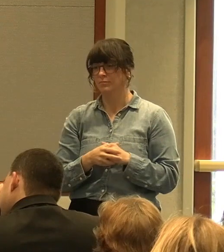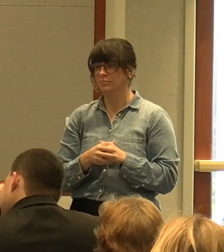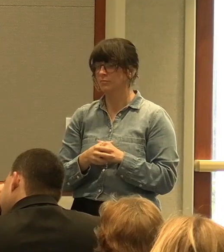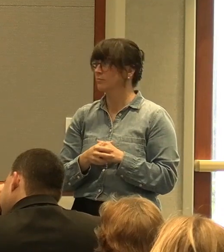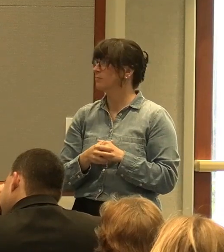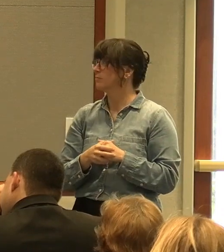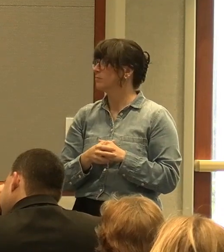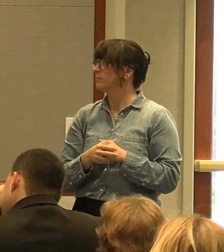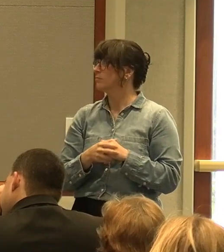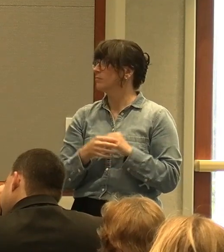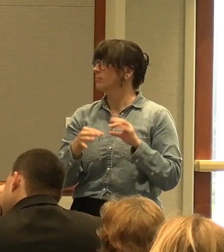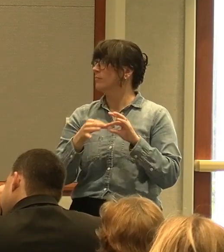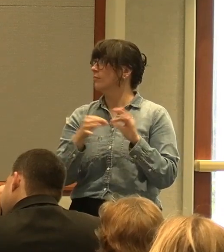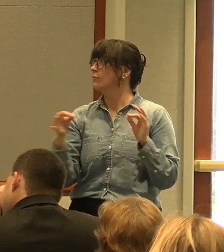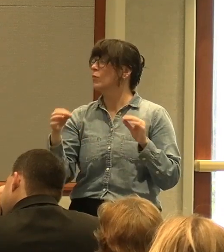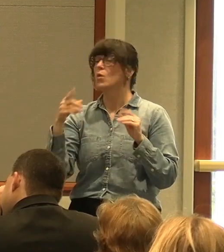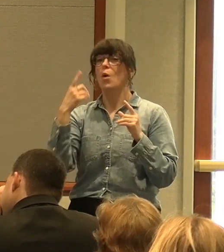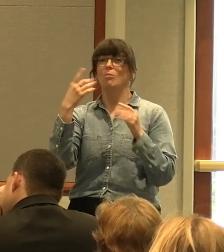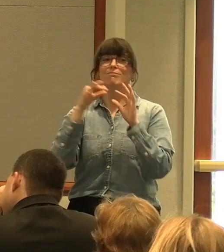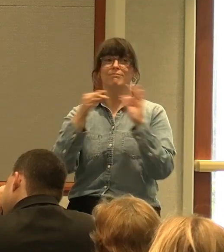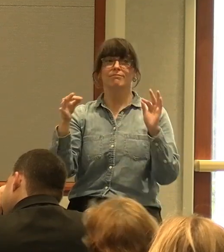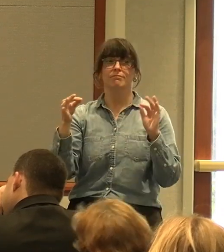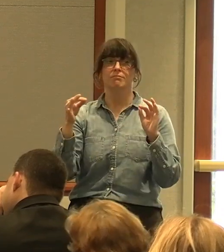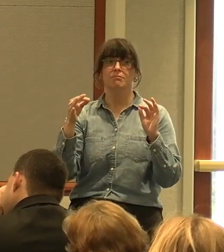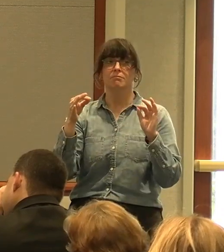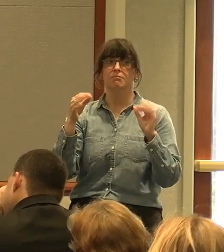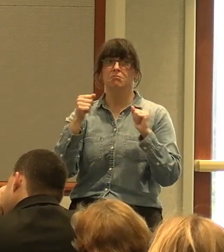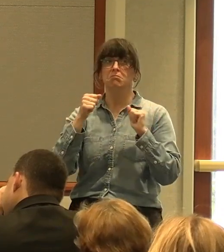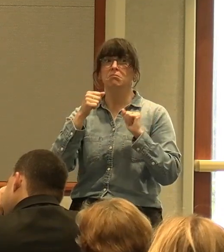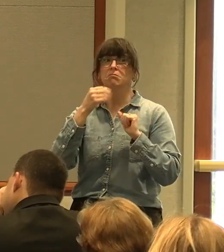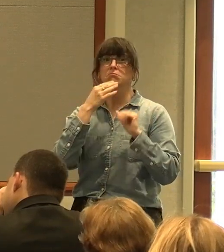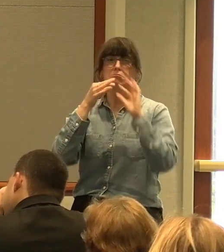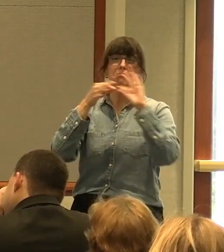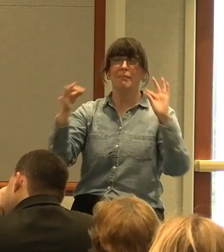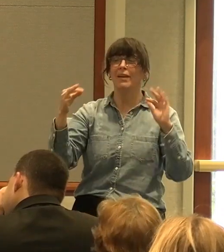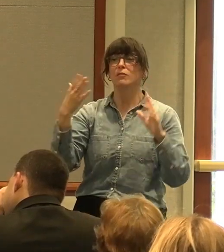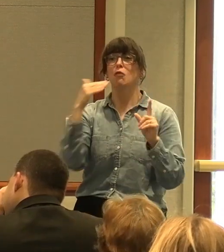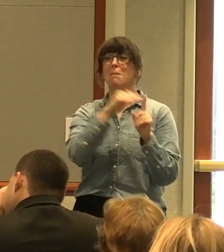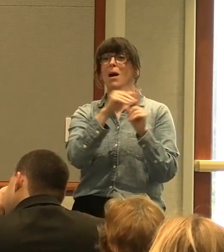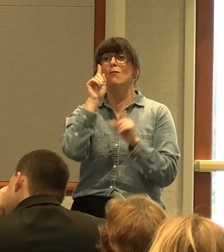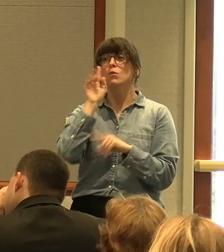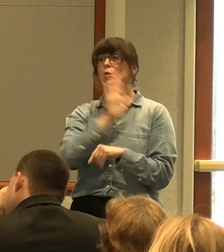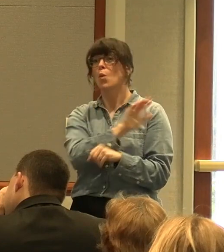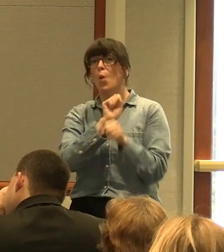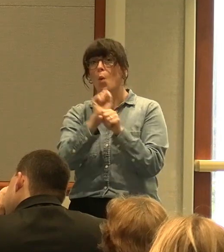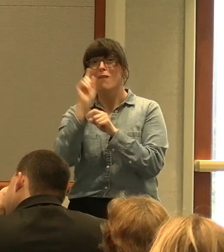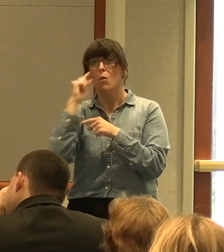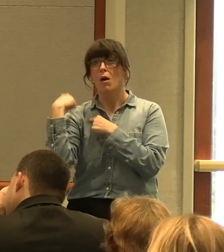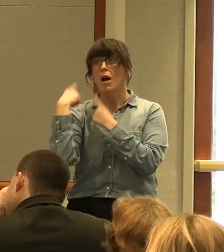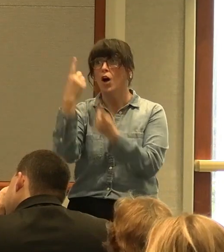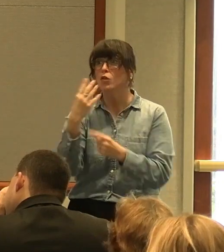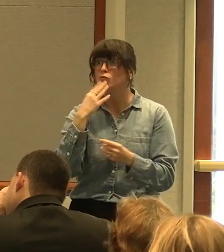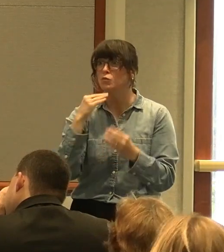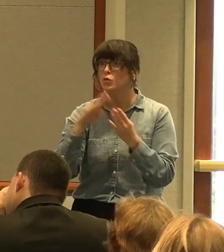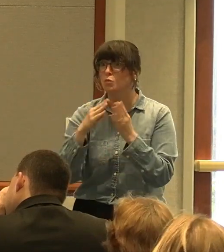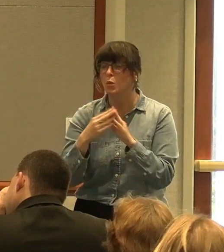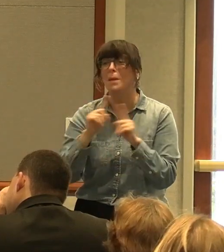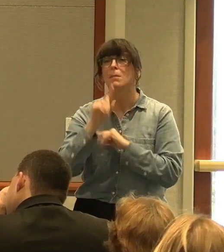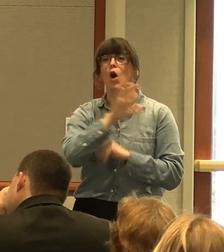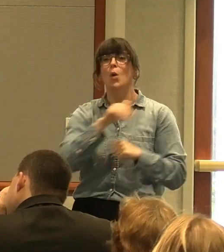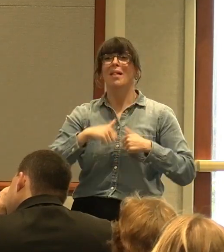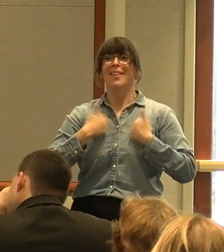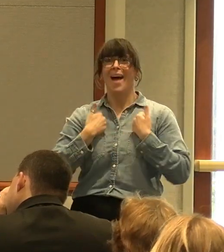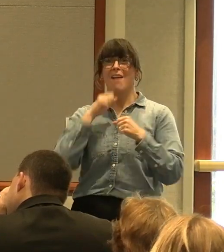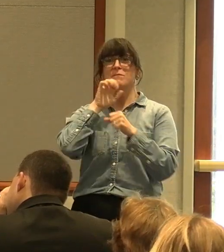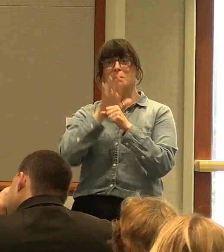box, sorry. Let it be a reminder not just of your work for the Jewish community, but of your lifelong commitment to tzedek, or justice, on behalf